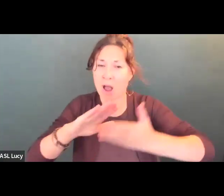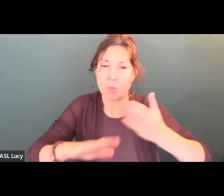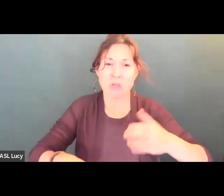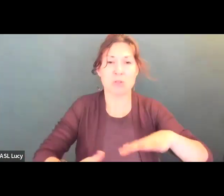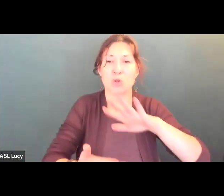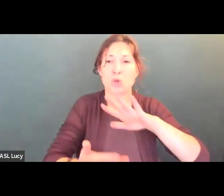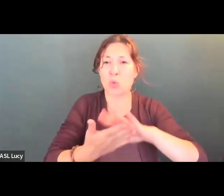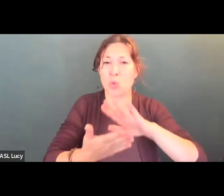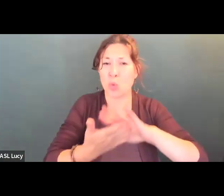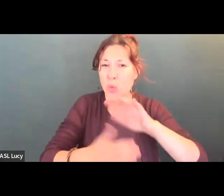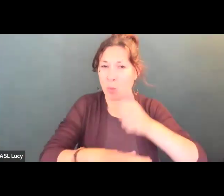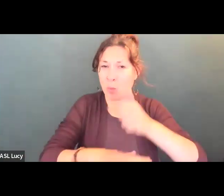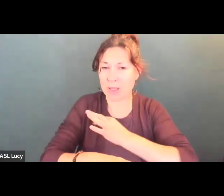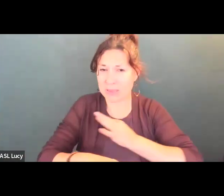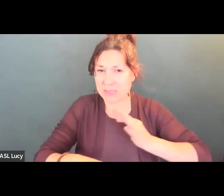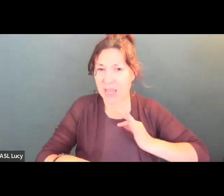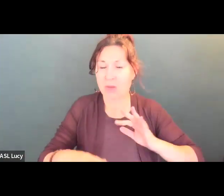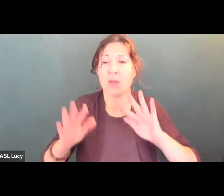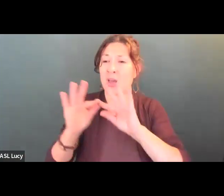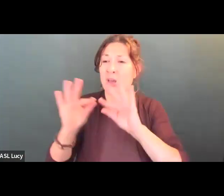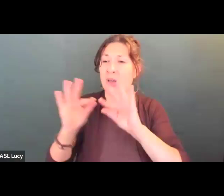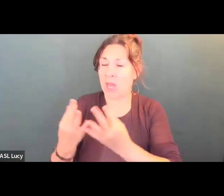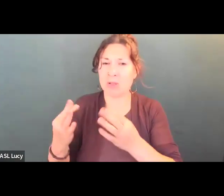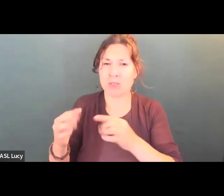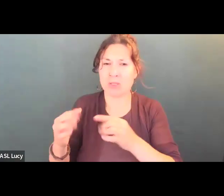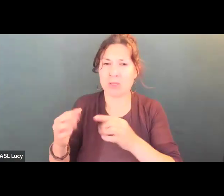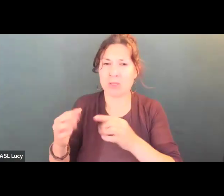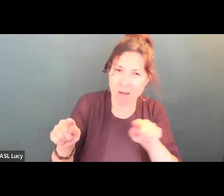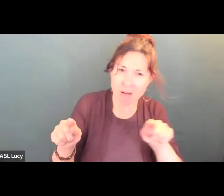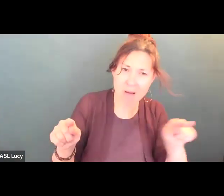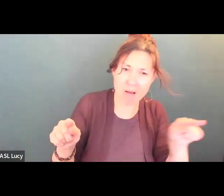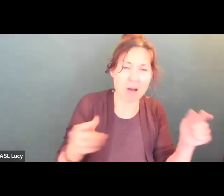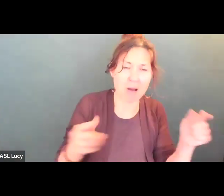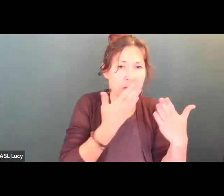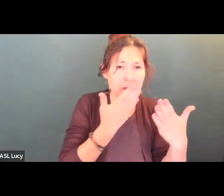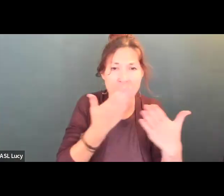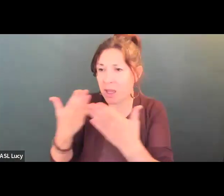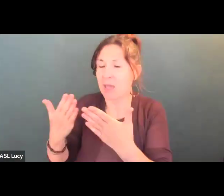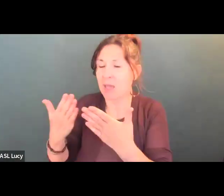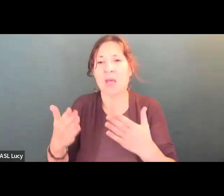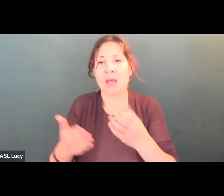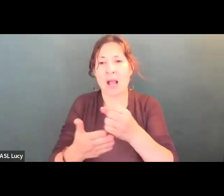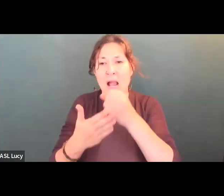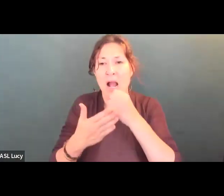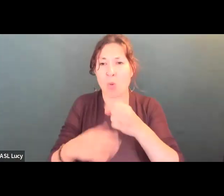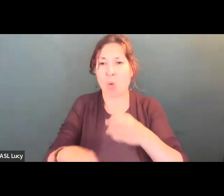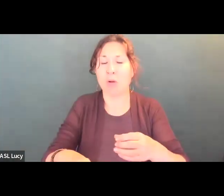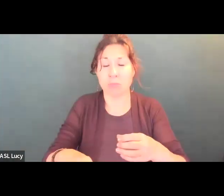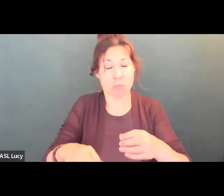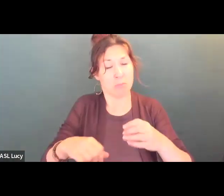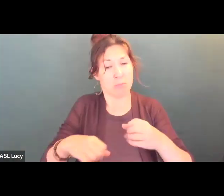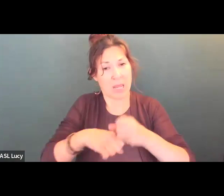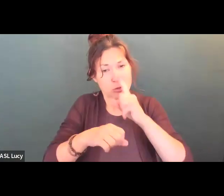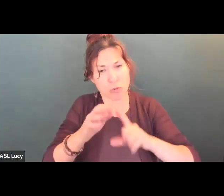staff, and families who are working to help us build an improved transportation system to provide